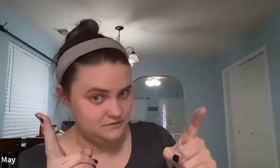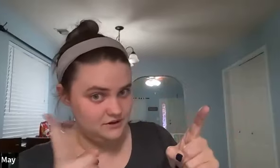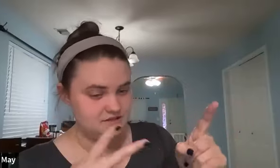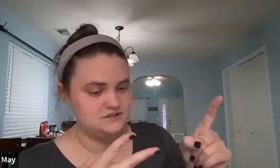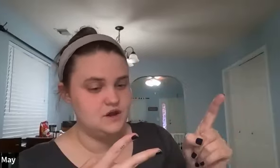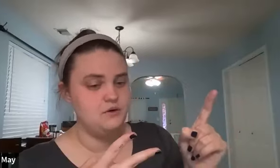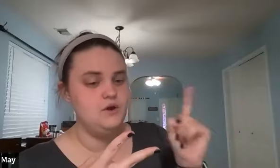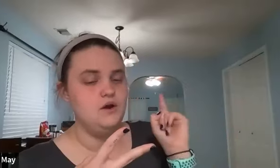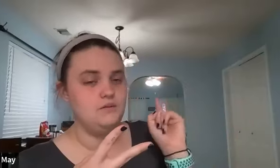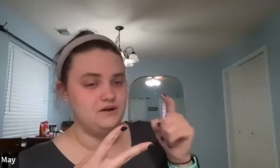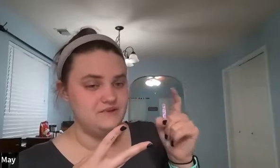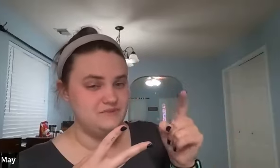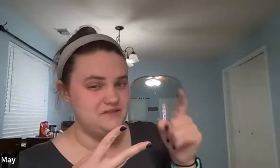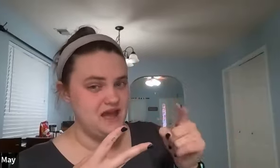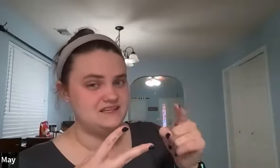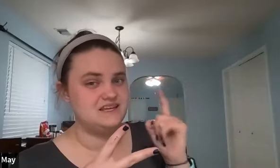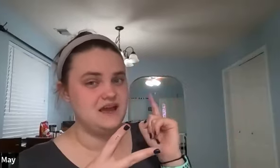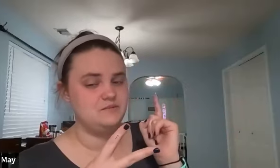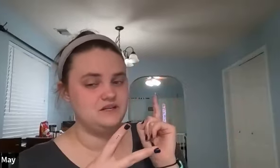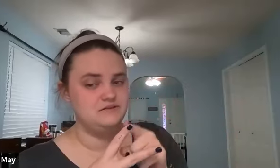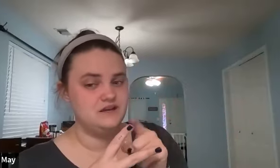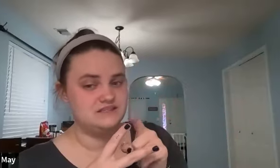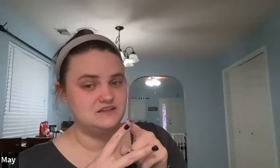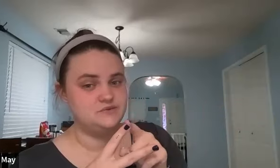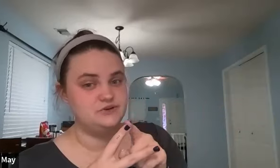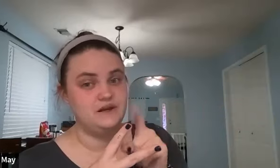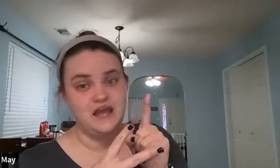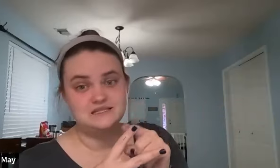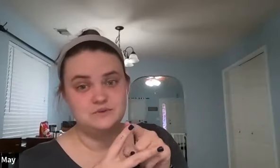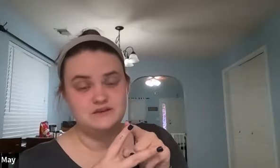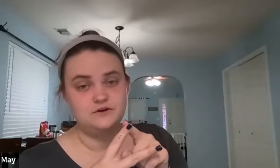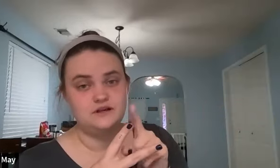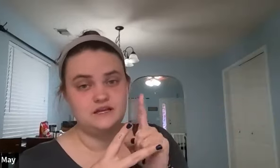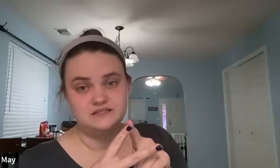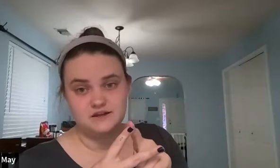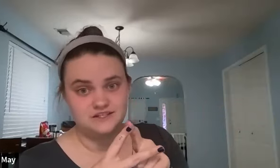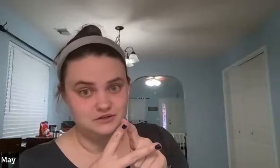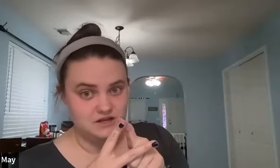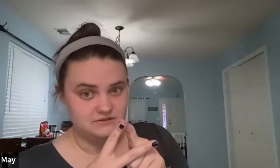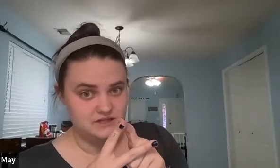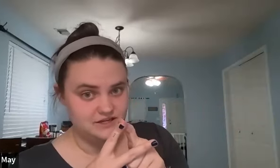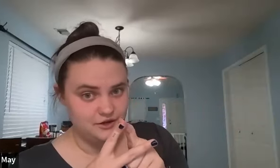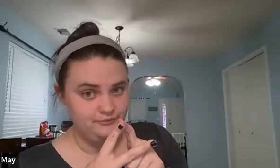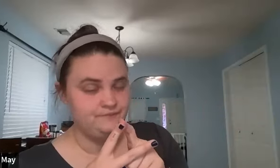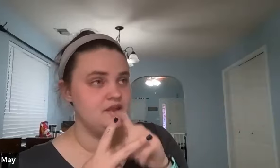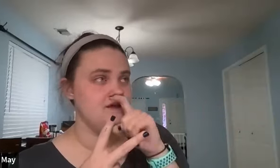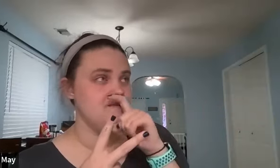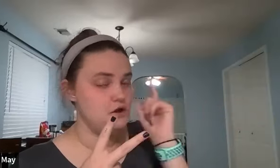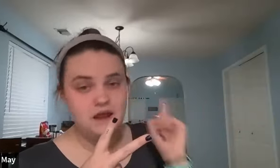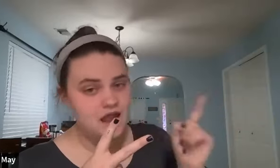for it. So what I mean by that is I'm going to give you guys this opportunity to ask me for any signs that you guys would like to know. They don't have